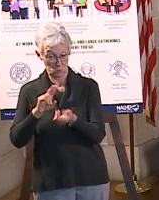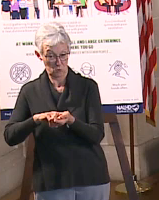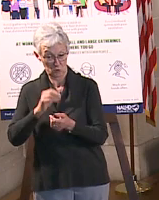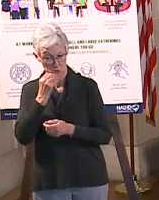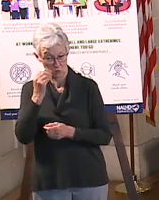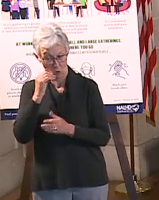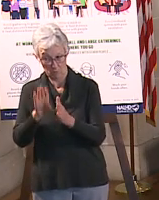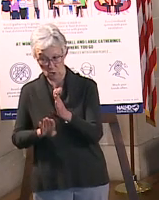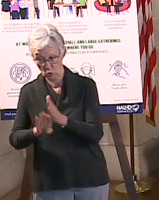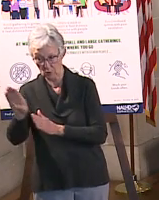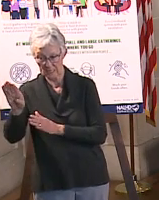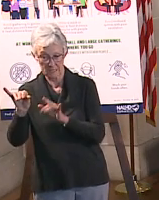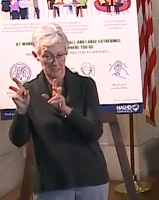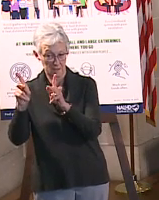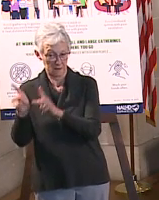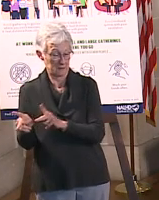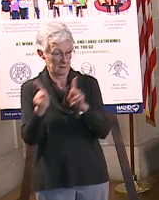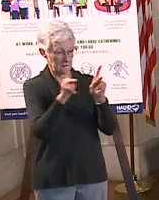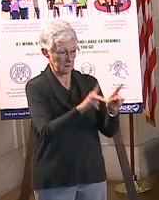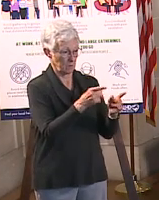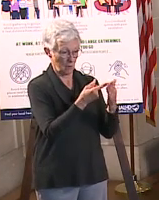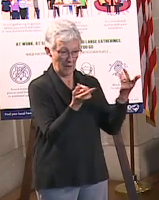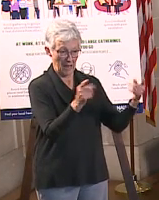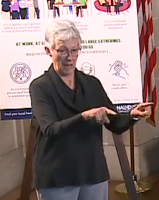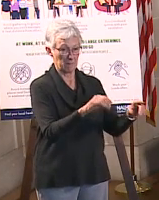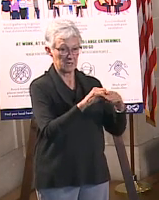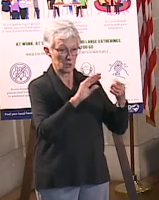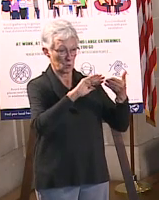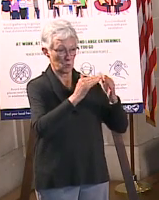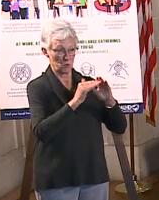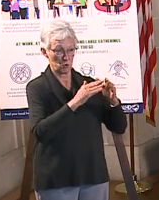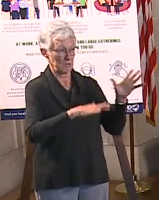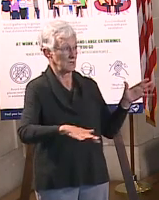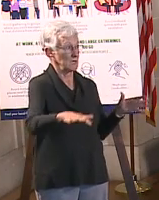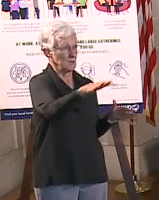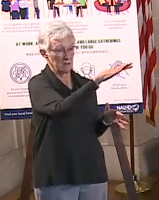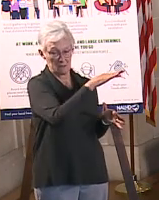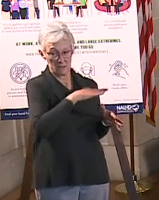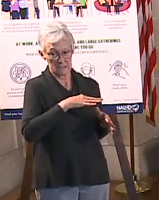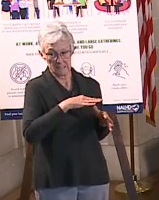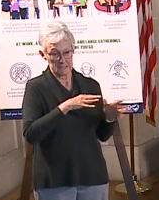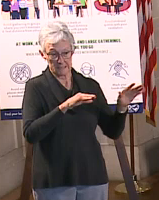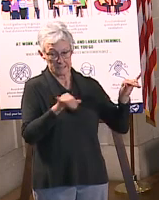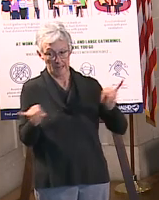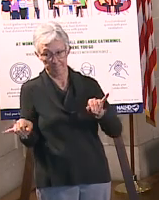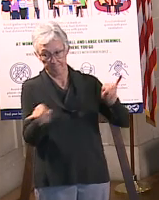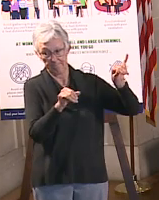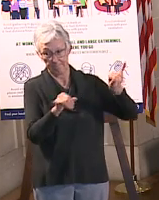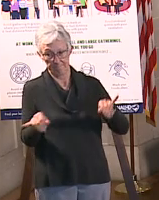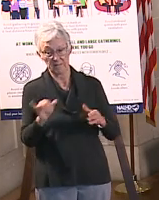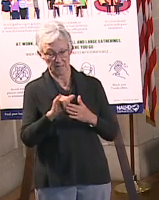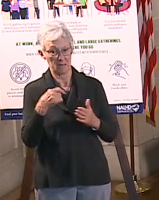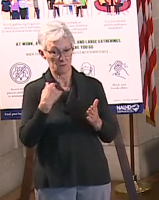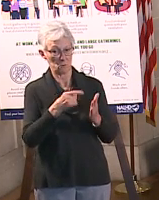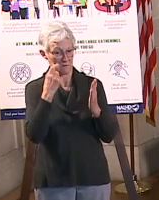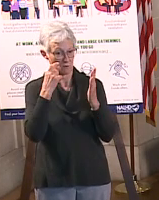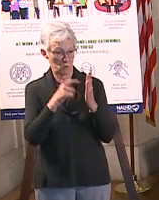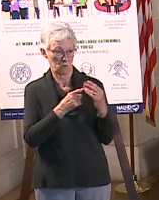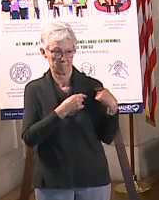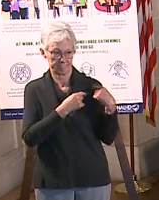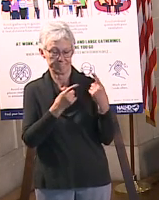care facility resident spread mimics almost what we see in the community, and that's what we've seen over the last several